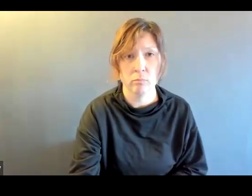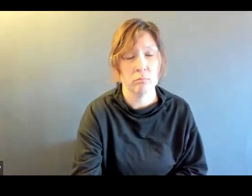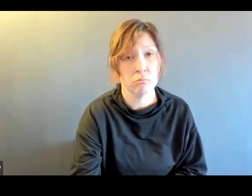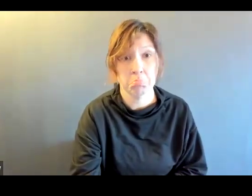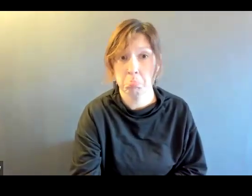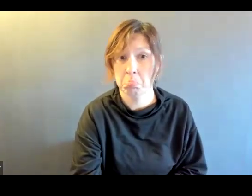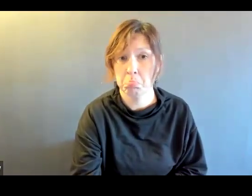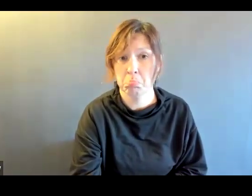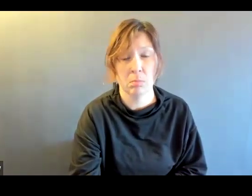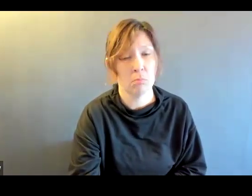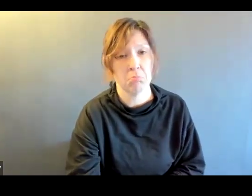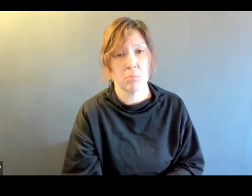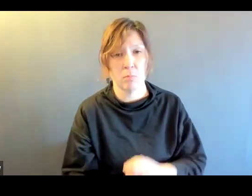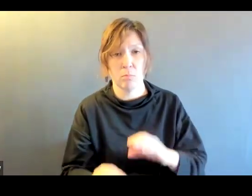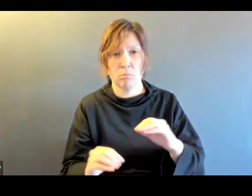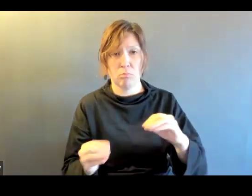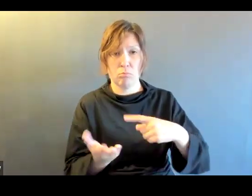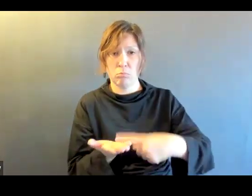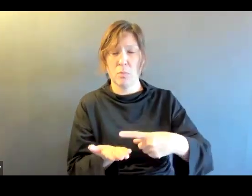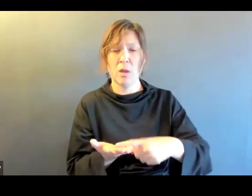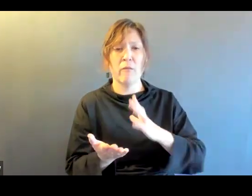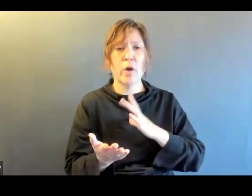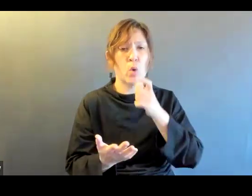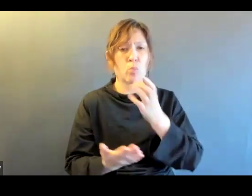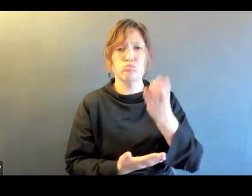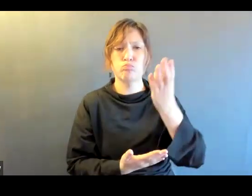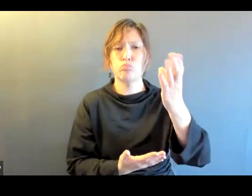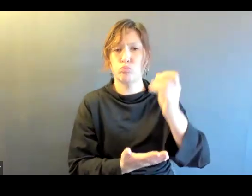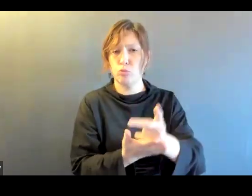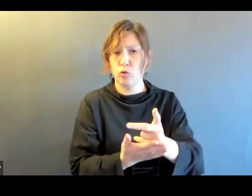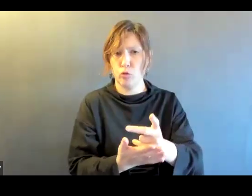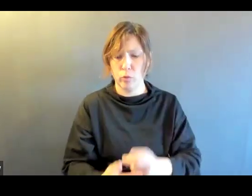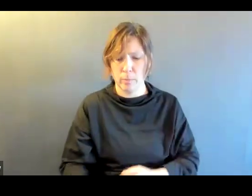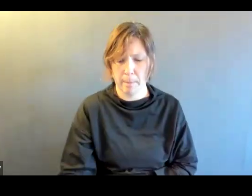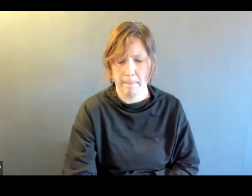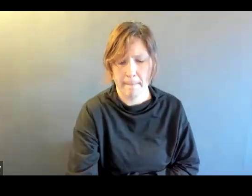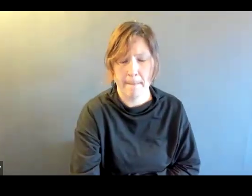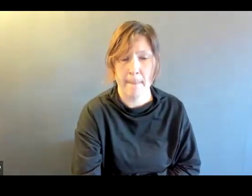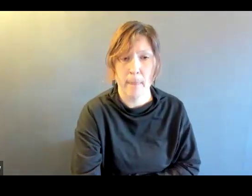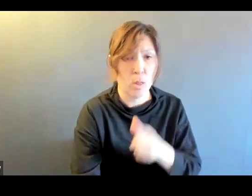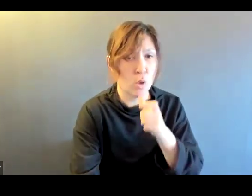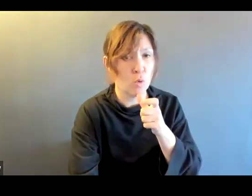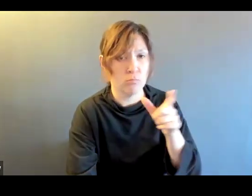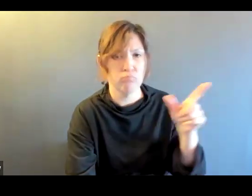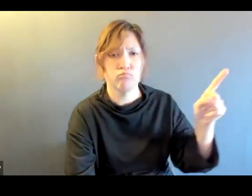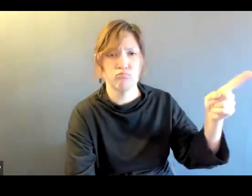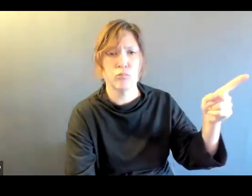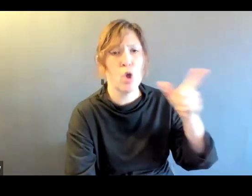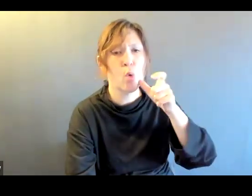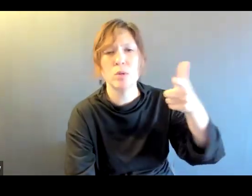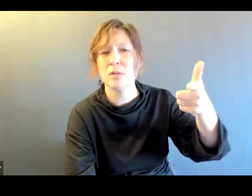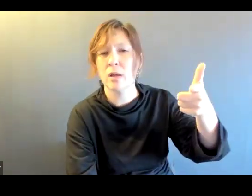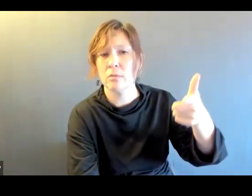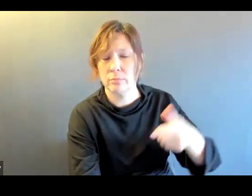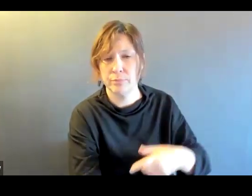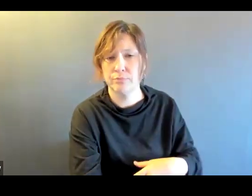All right, if there's no further discussion, I'll now entertain a motion to approve the grants as presented. Is there a motion? So moved. Is there a second?